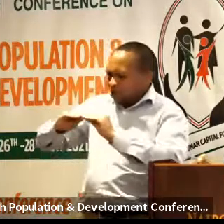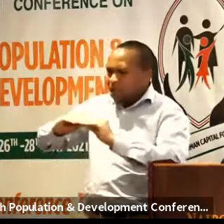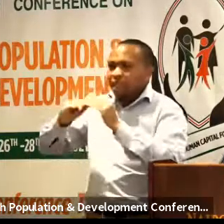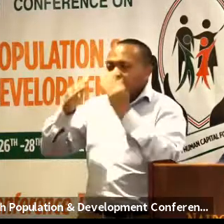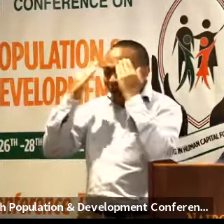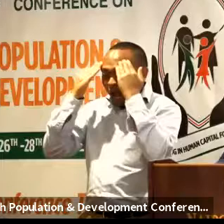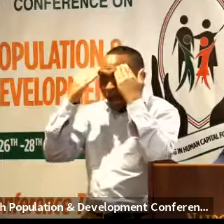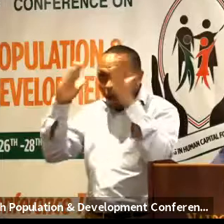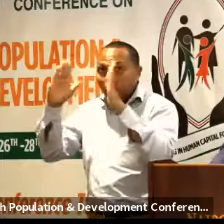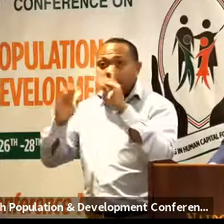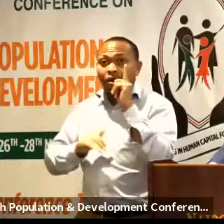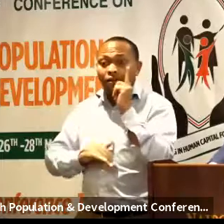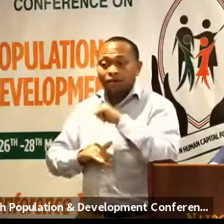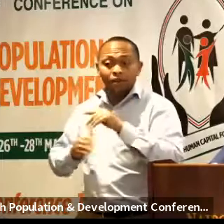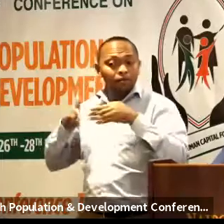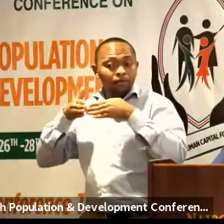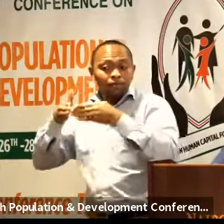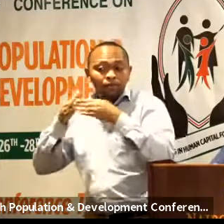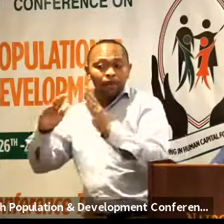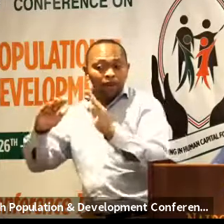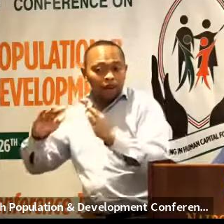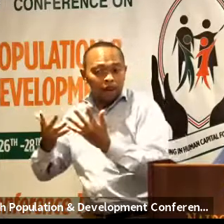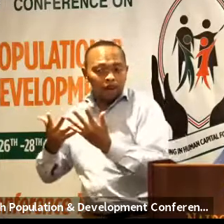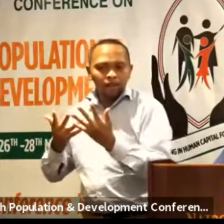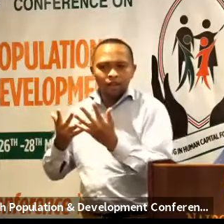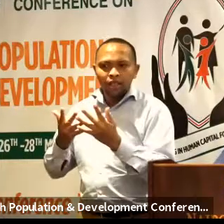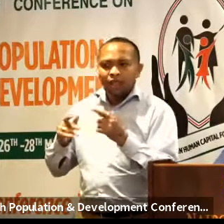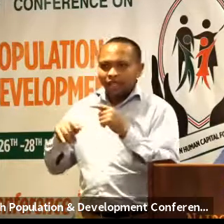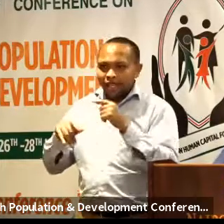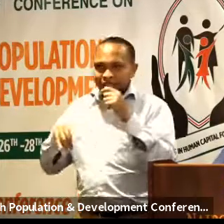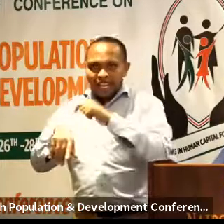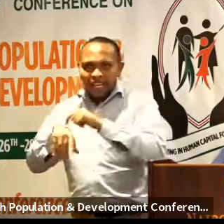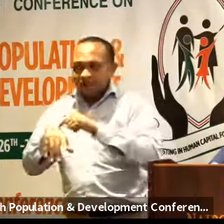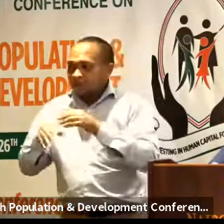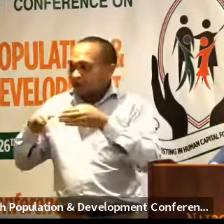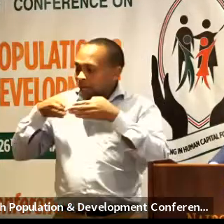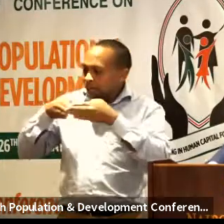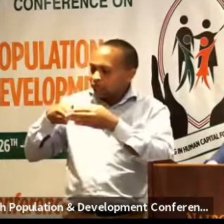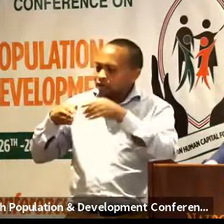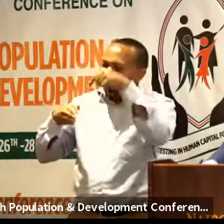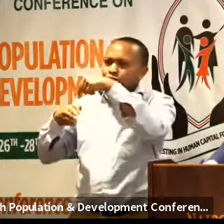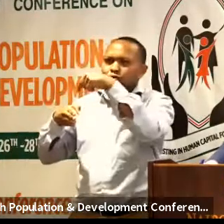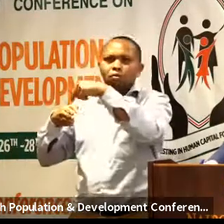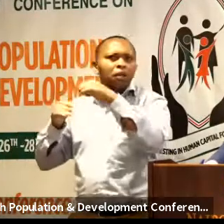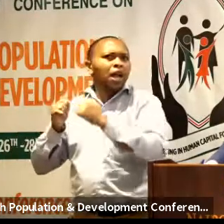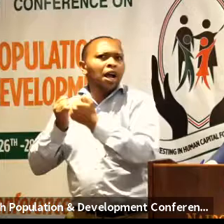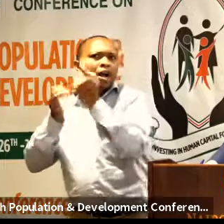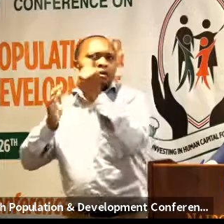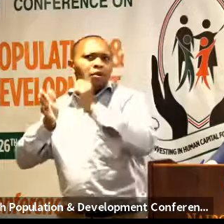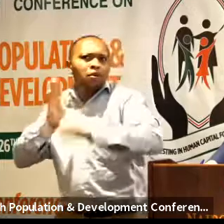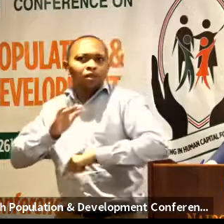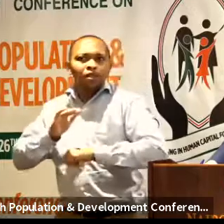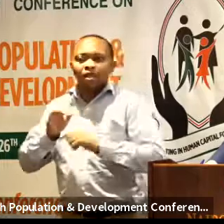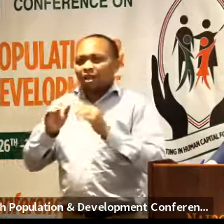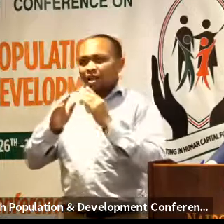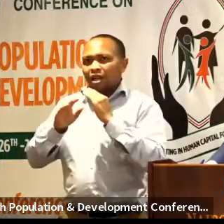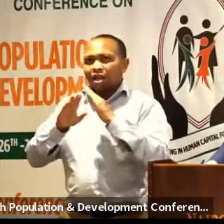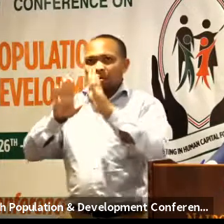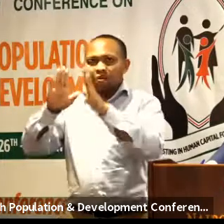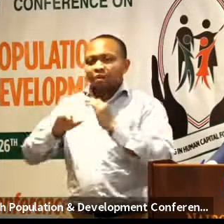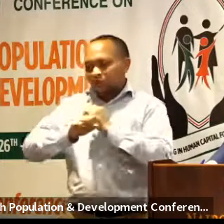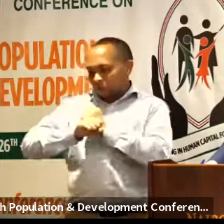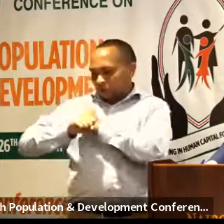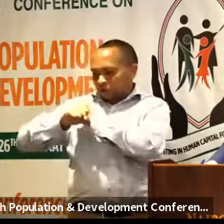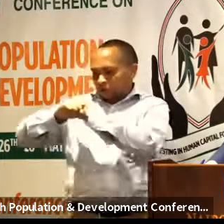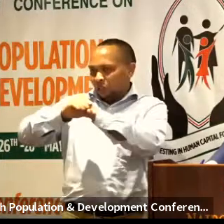sexual education, which will prevent them from getting sexually active from a very young age. And even if they are, let's provide protection for them. Let them have contraception and